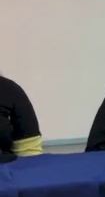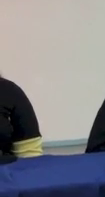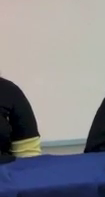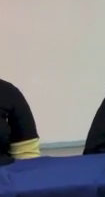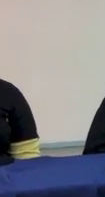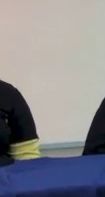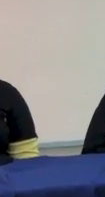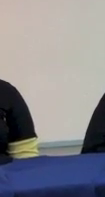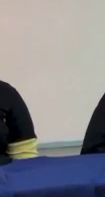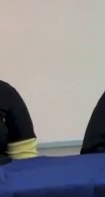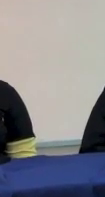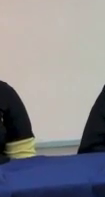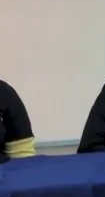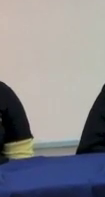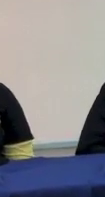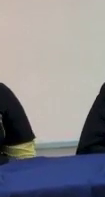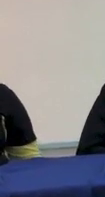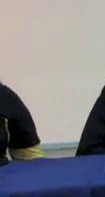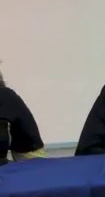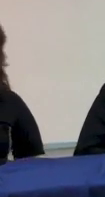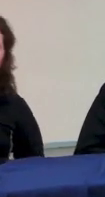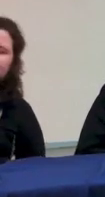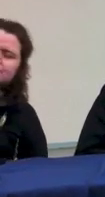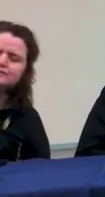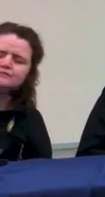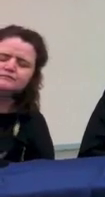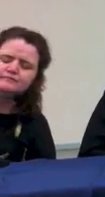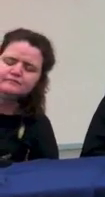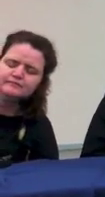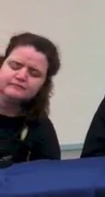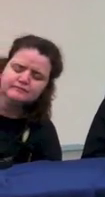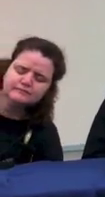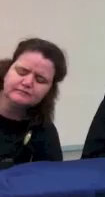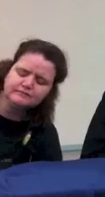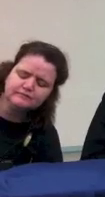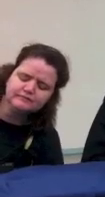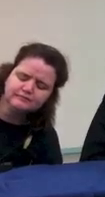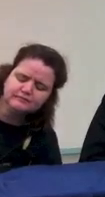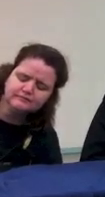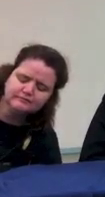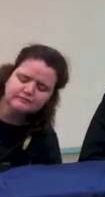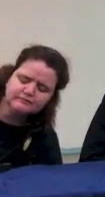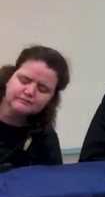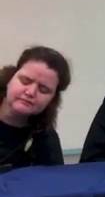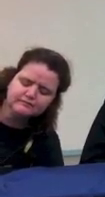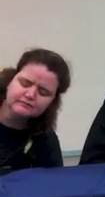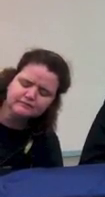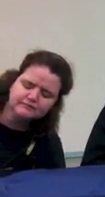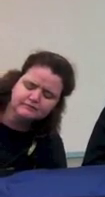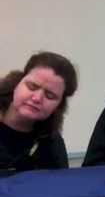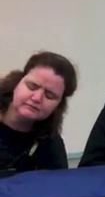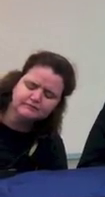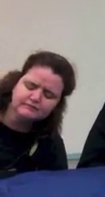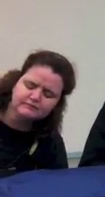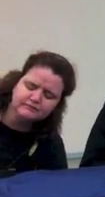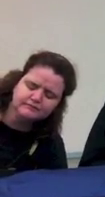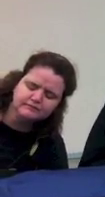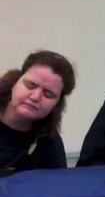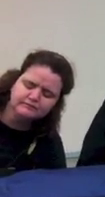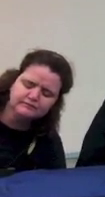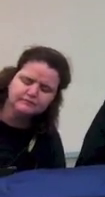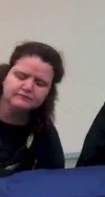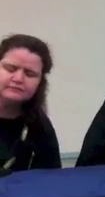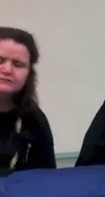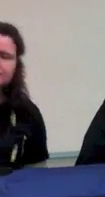Zealand ratified the Convention on the Rights of People with Disability in September 2008, a proud and